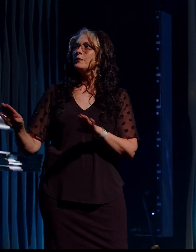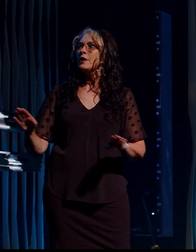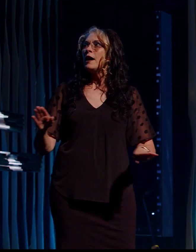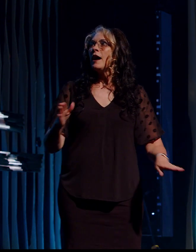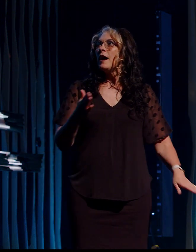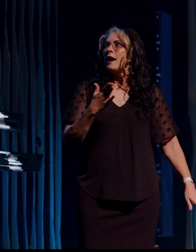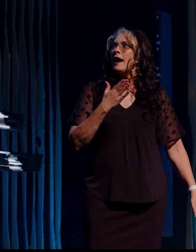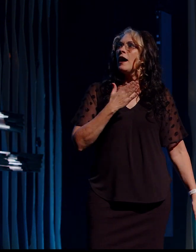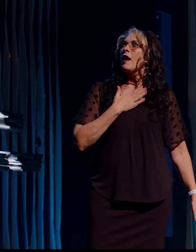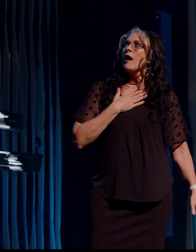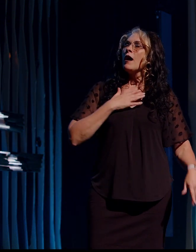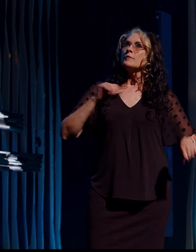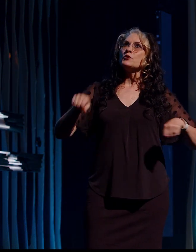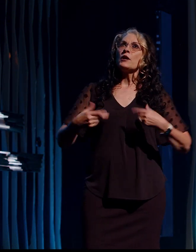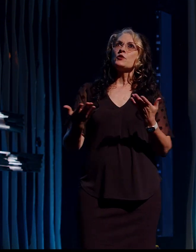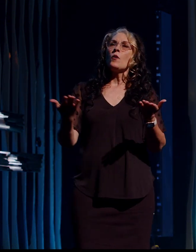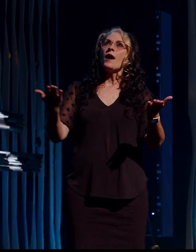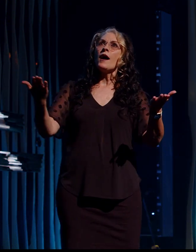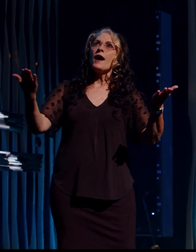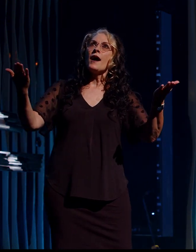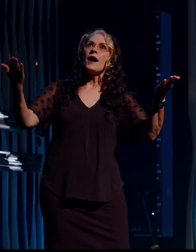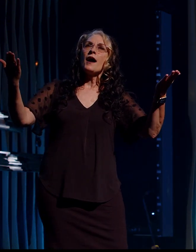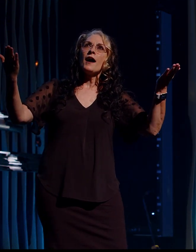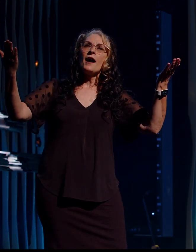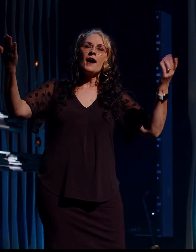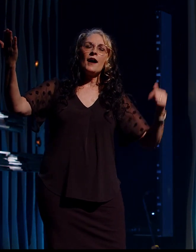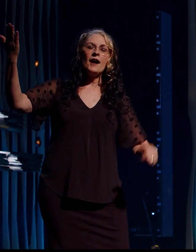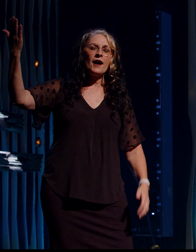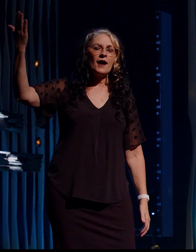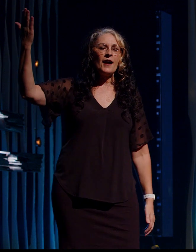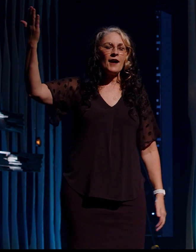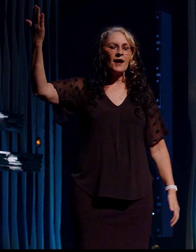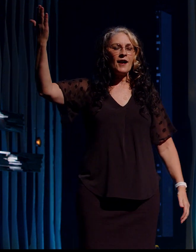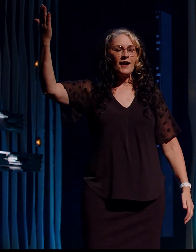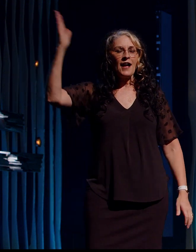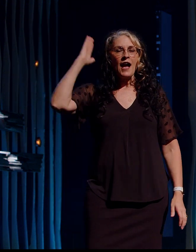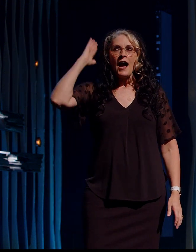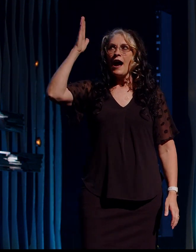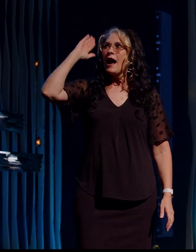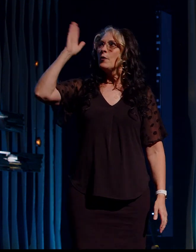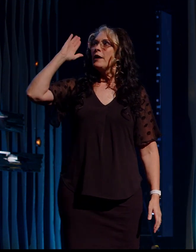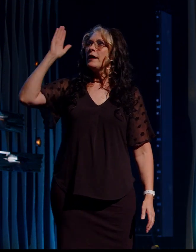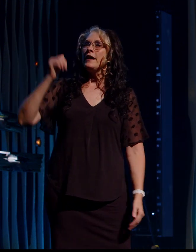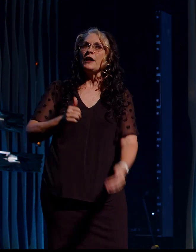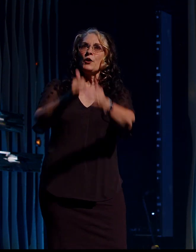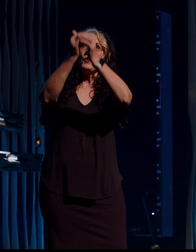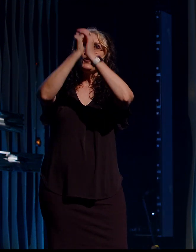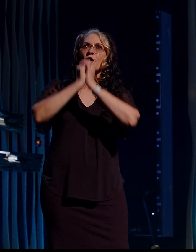my arms stretched wide. I will